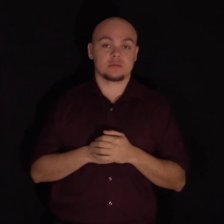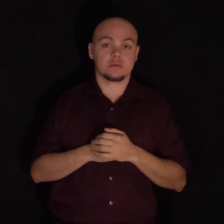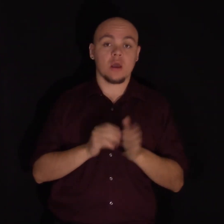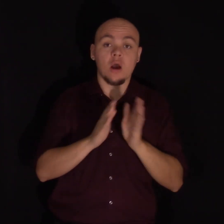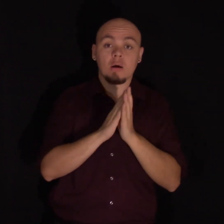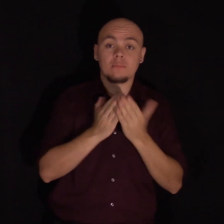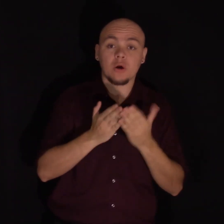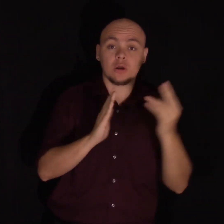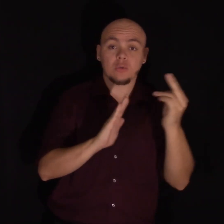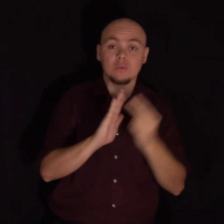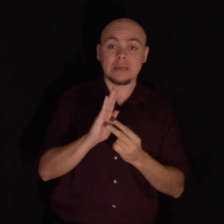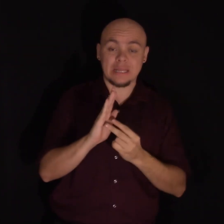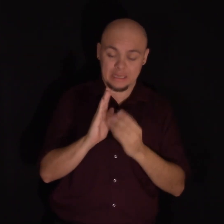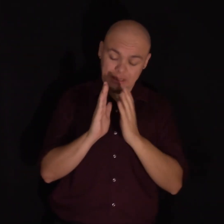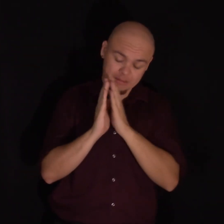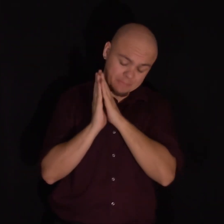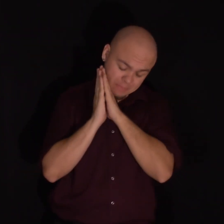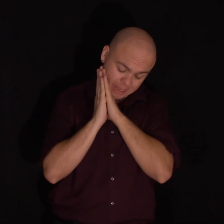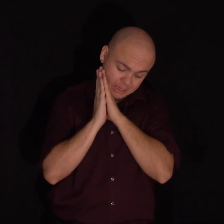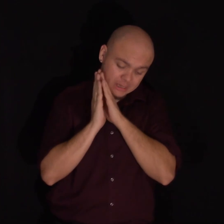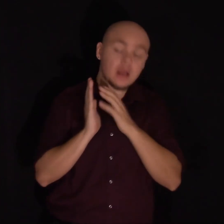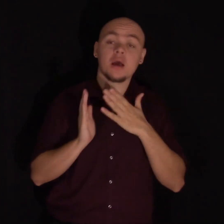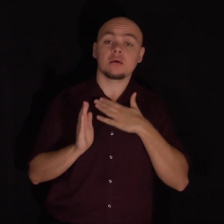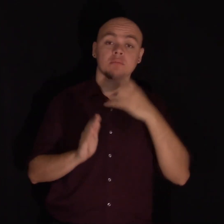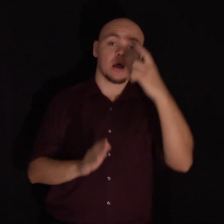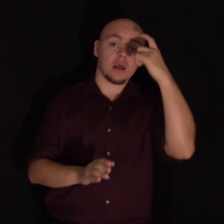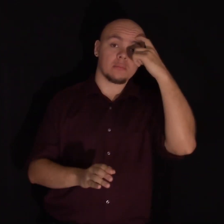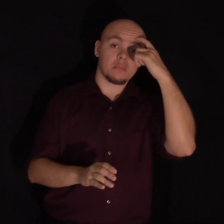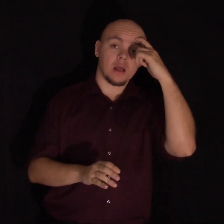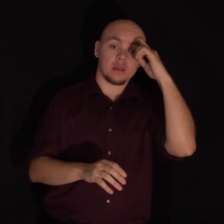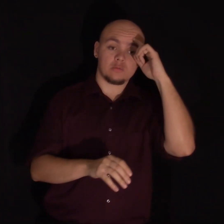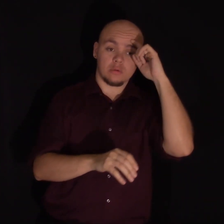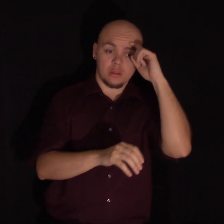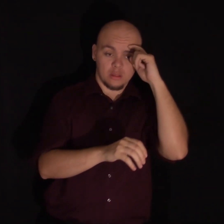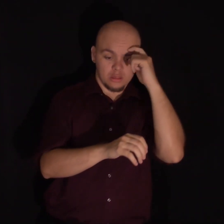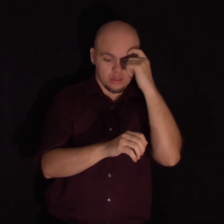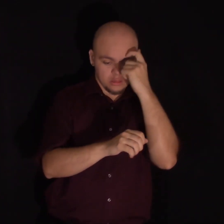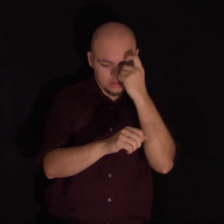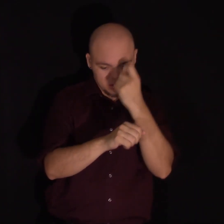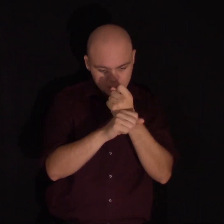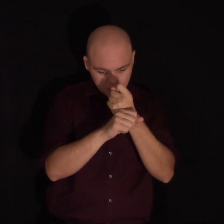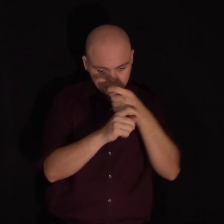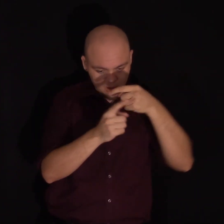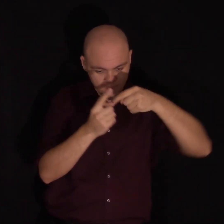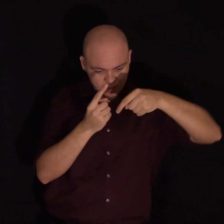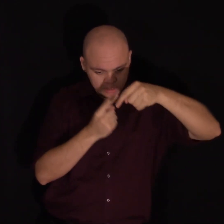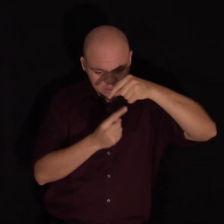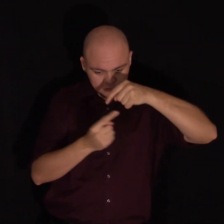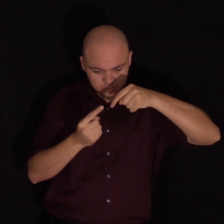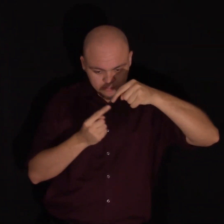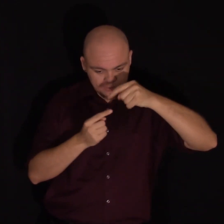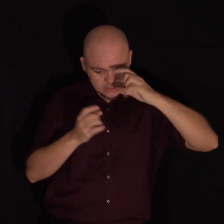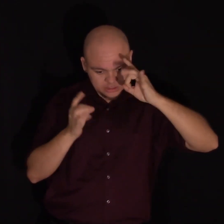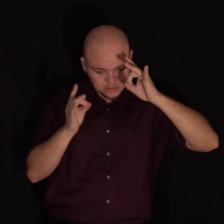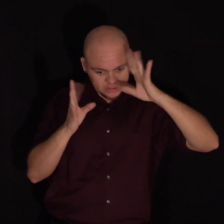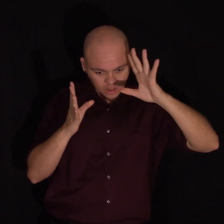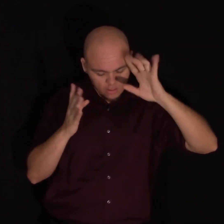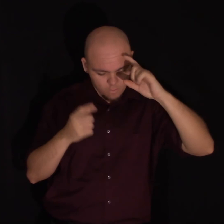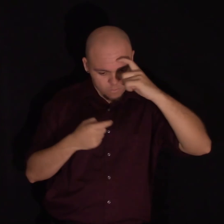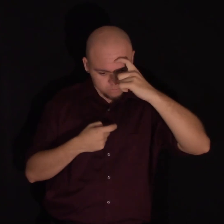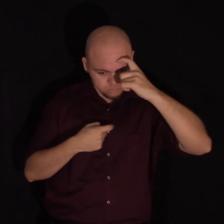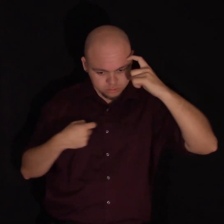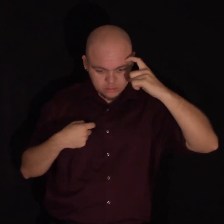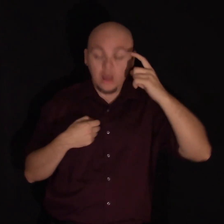bed. My mind would suddenly lock into this spinning cycle of terror, and no matter how hard